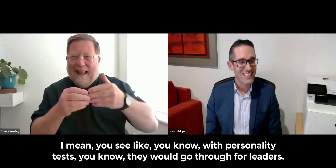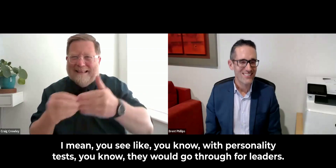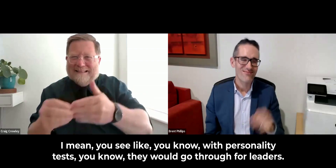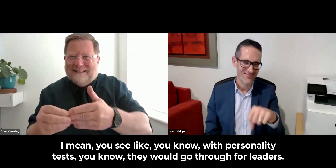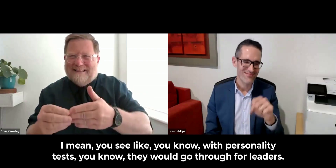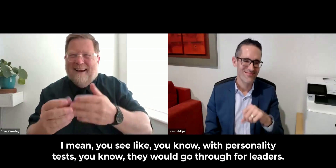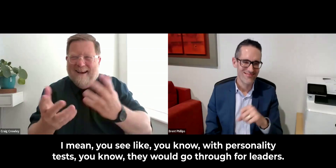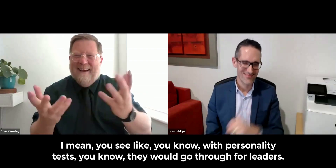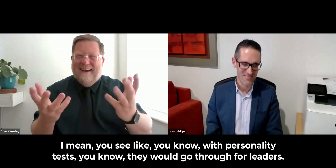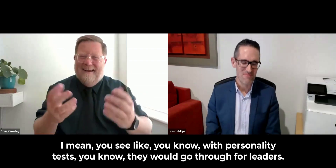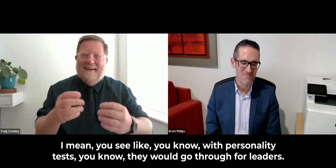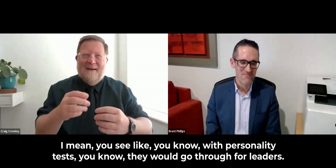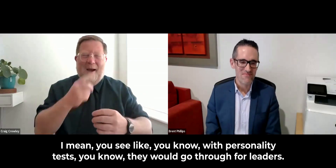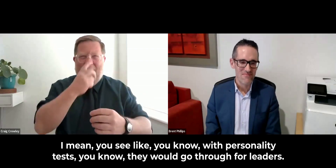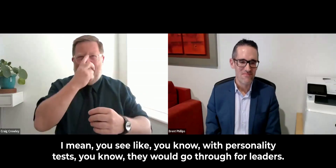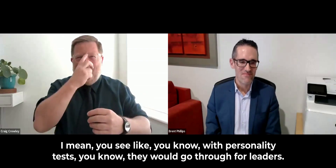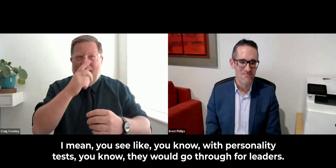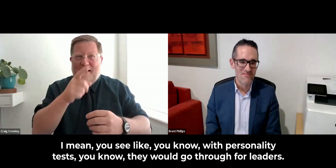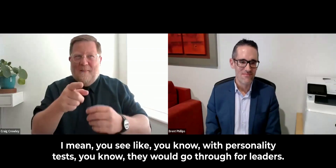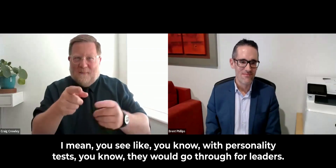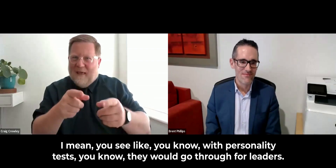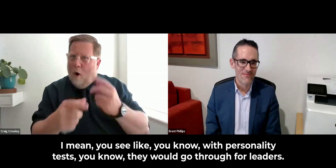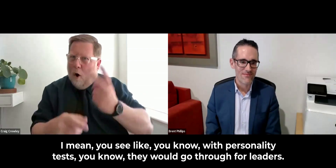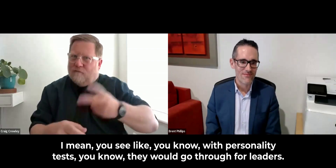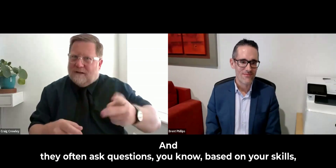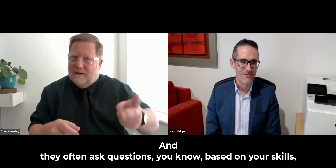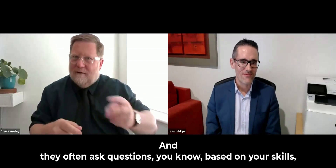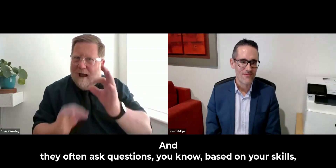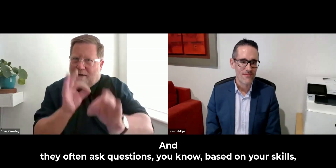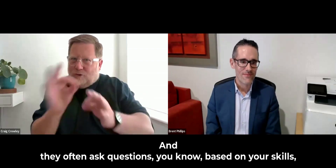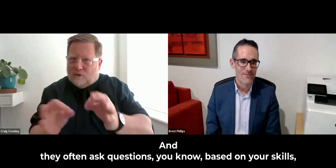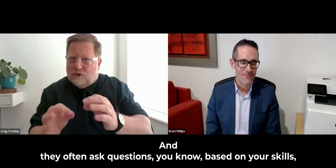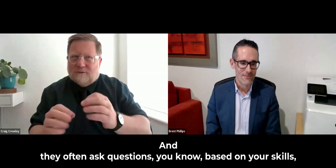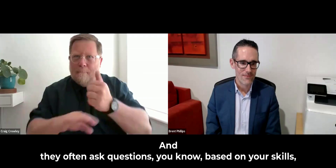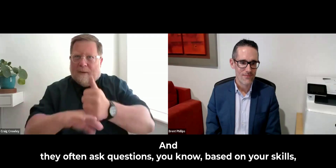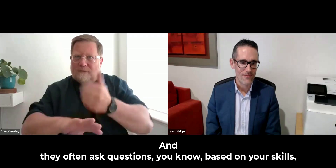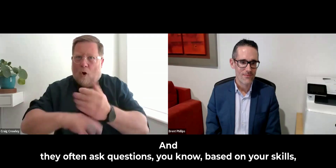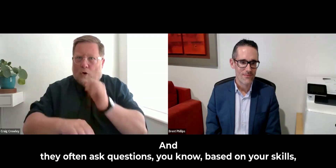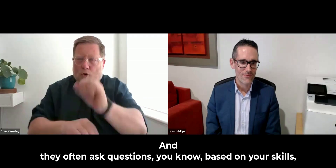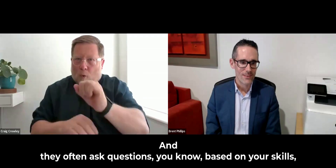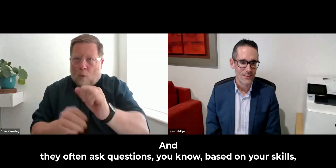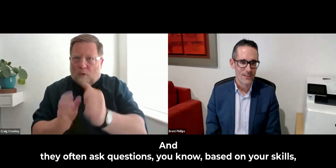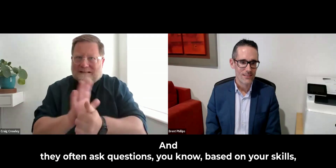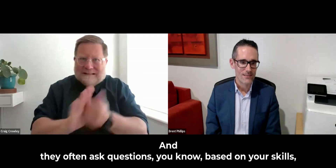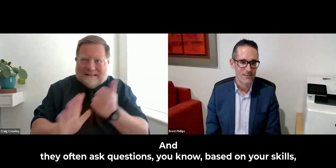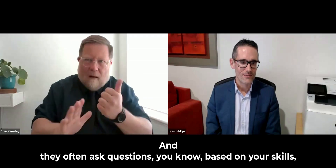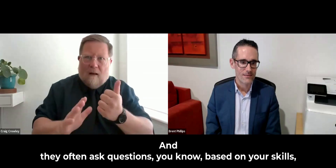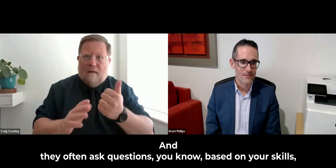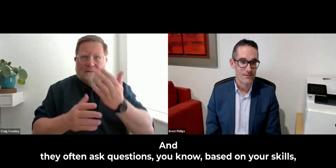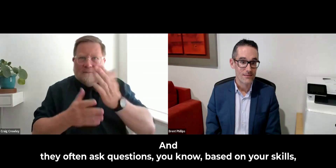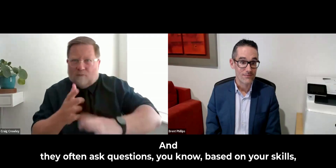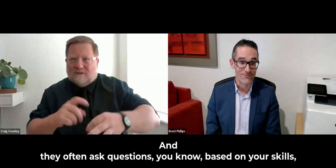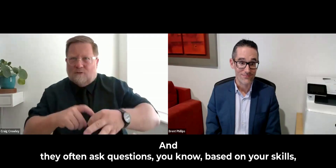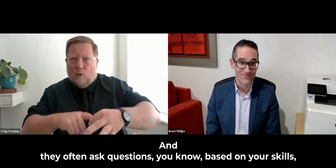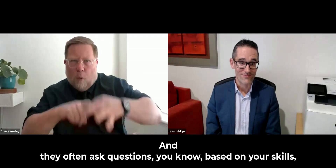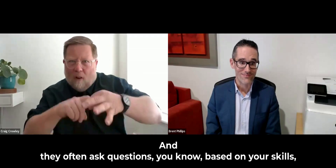personality tests, they would go through for leaders. And they often ask questions, based on your skills,